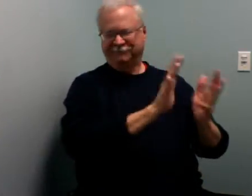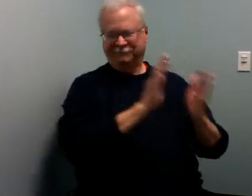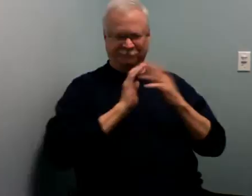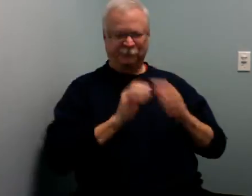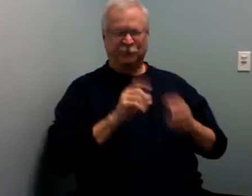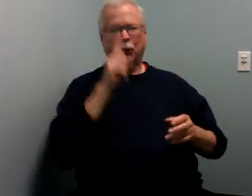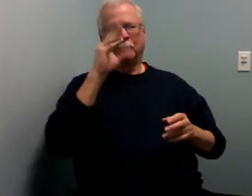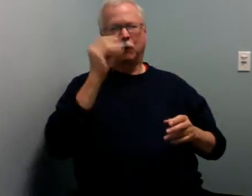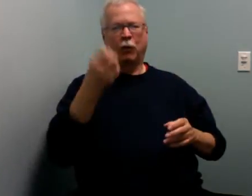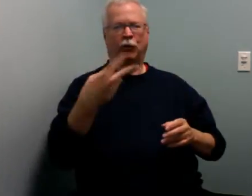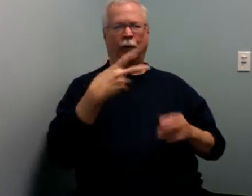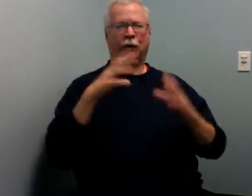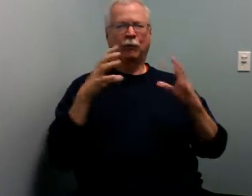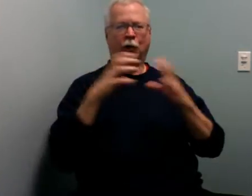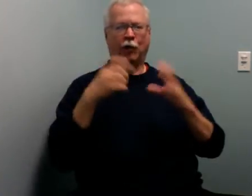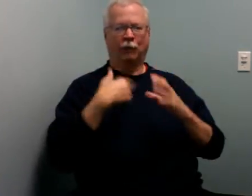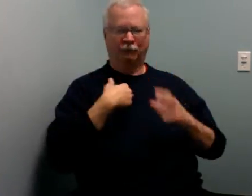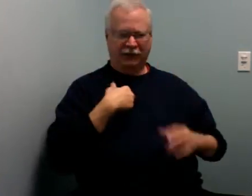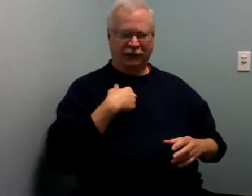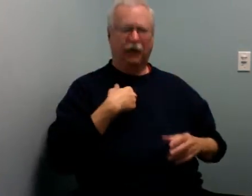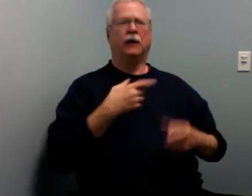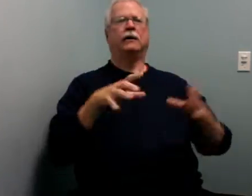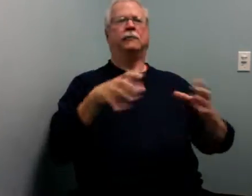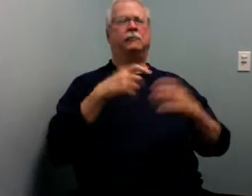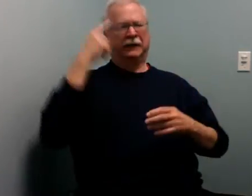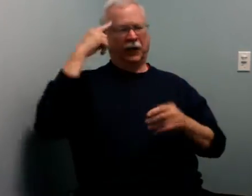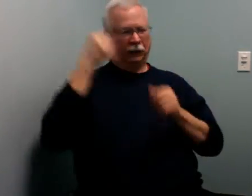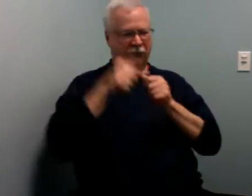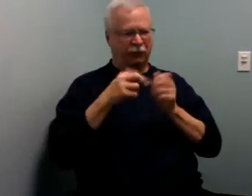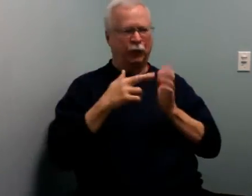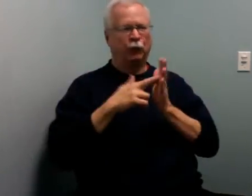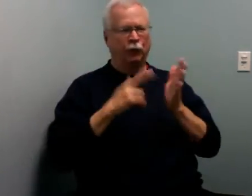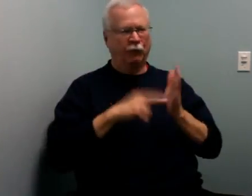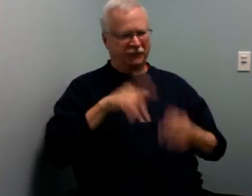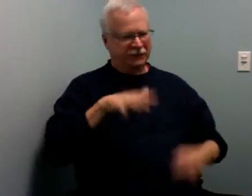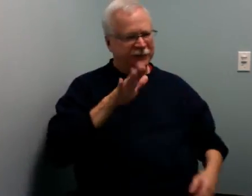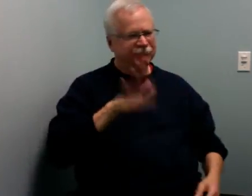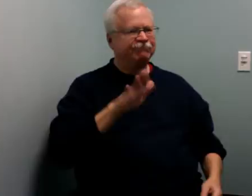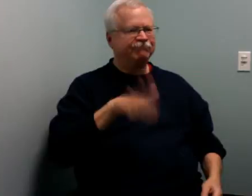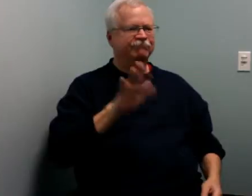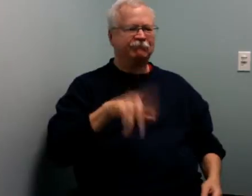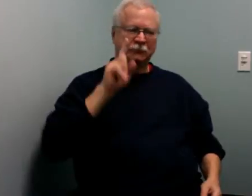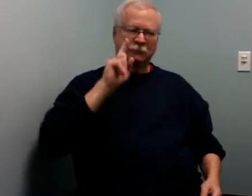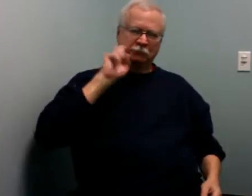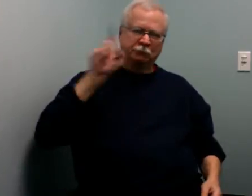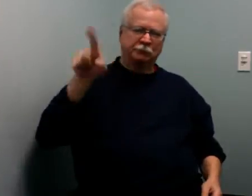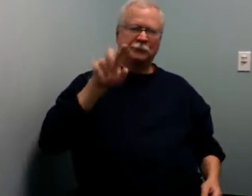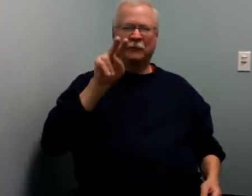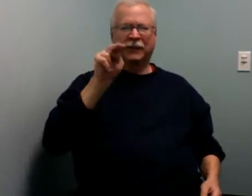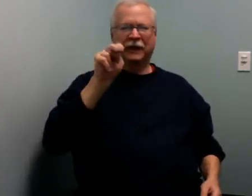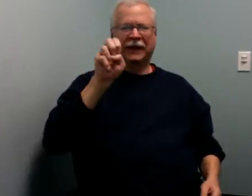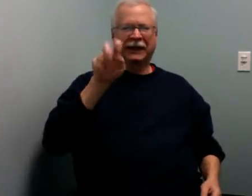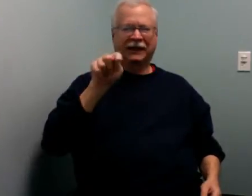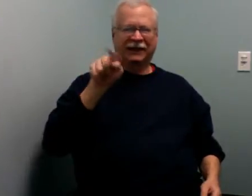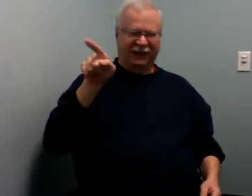dribble. So you'd go up and down the court and you'd throw the ball to one another. And I remember one time I caught it and I was